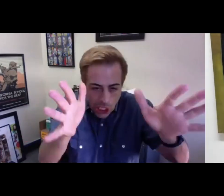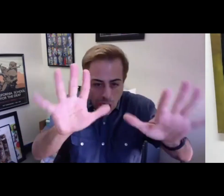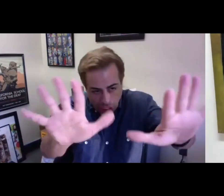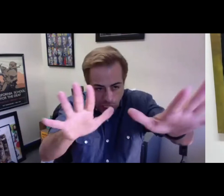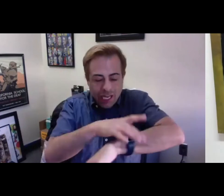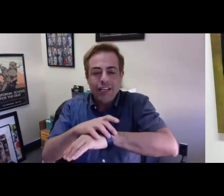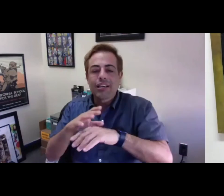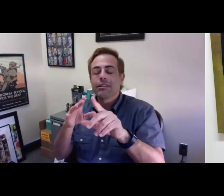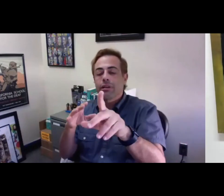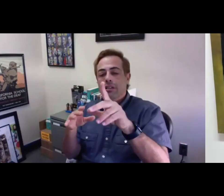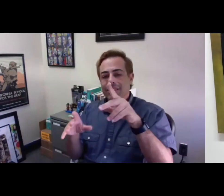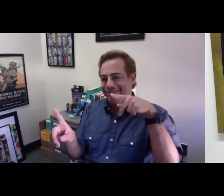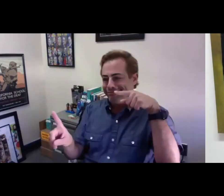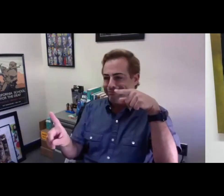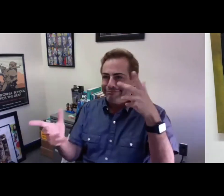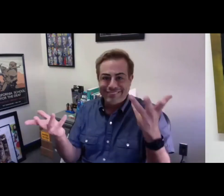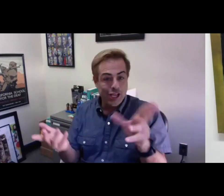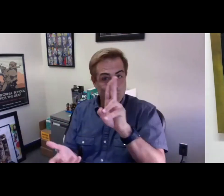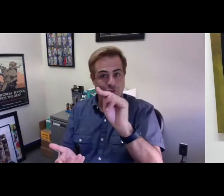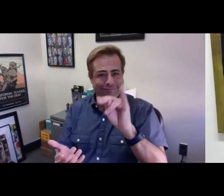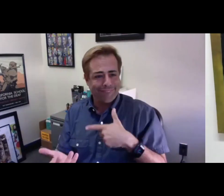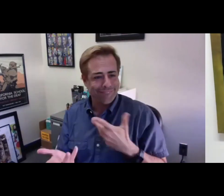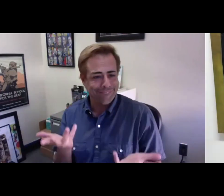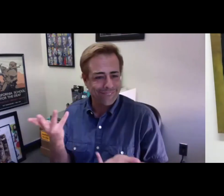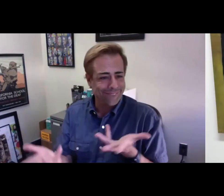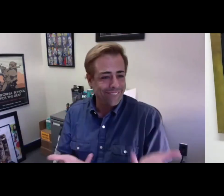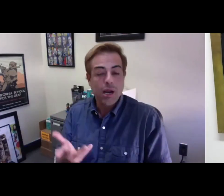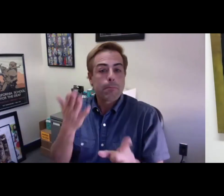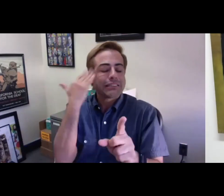of both deaf and hearing, sort of, you know what I mean?